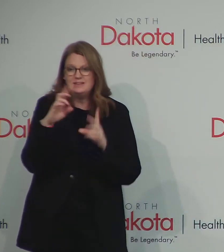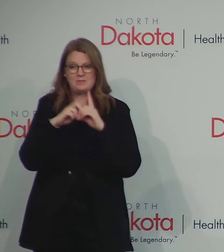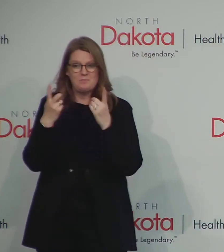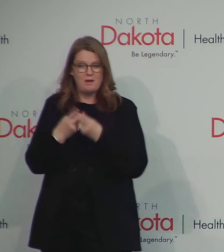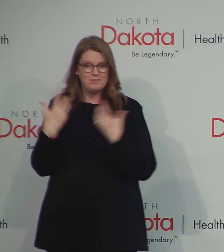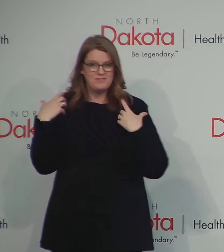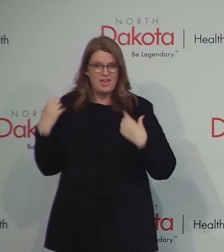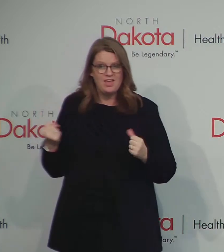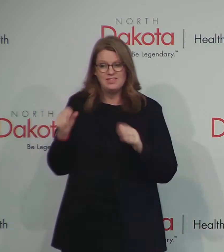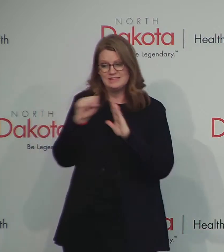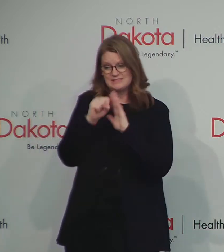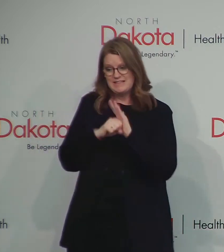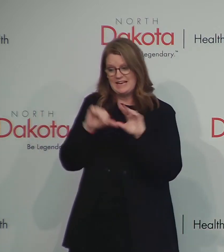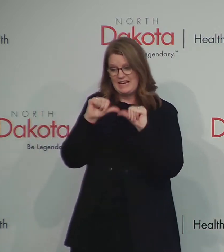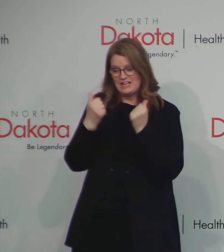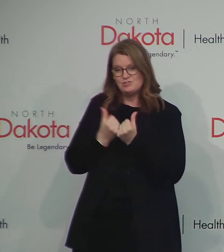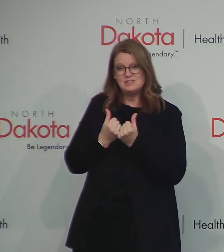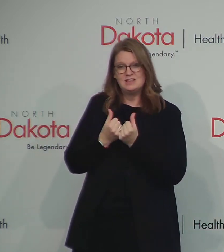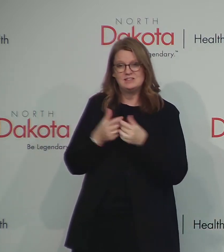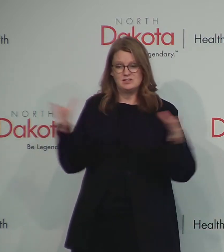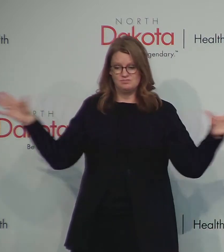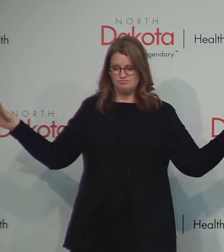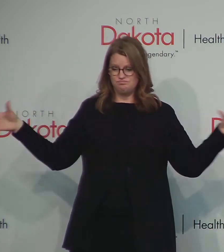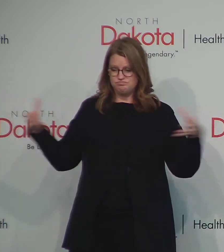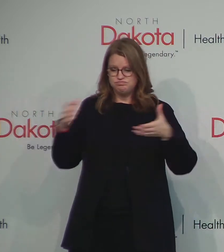Health and other state agencies who are working together